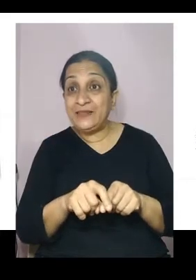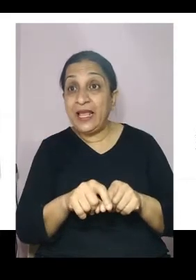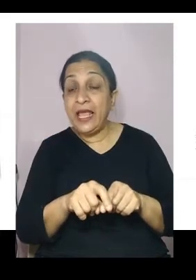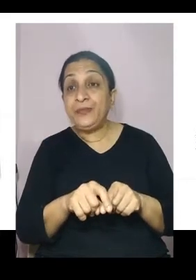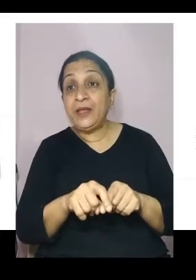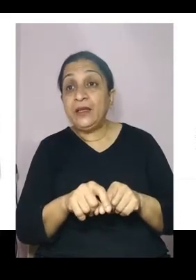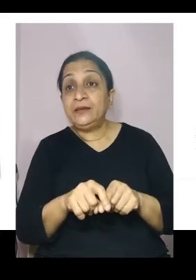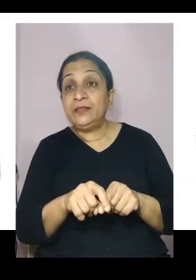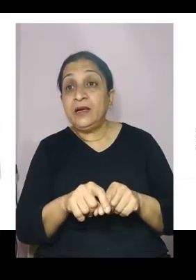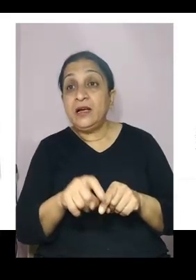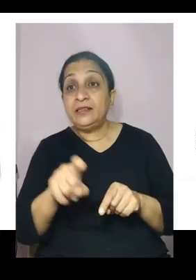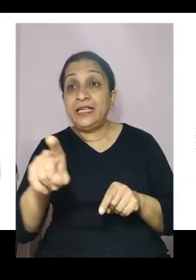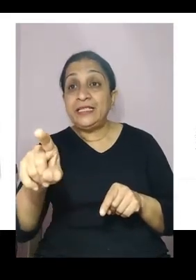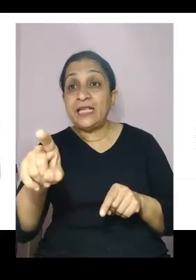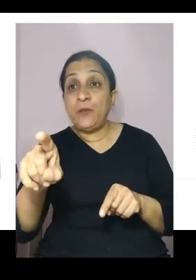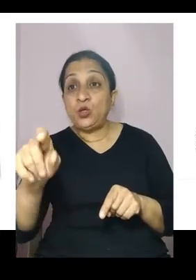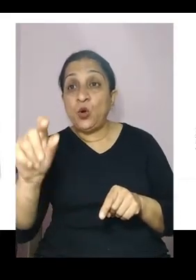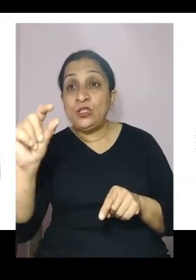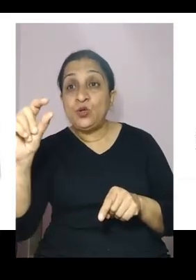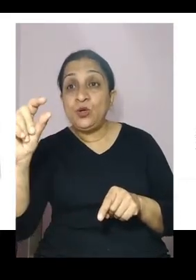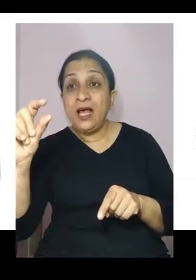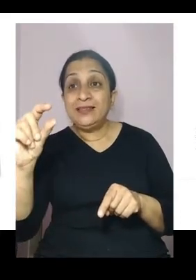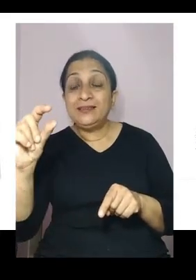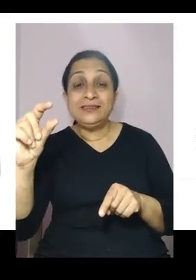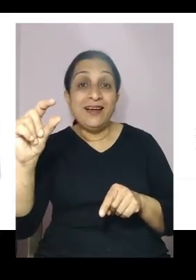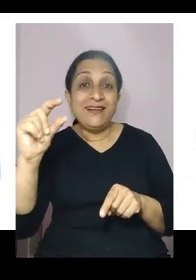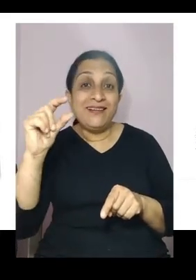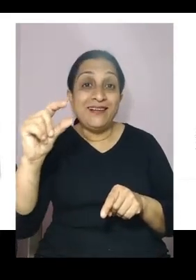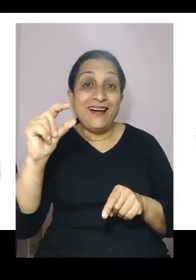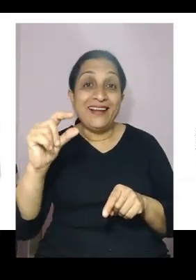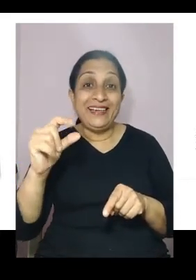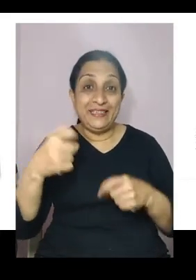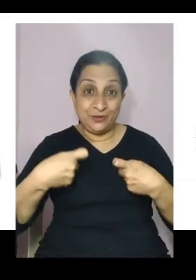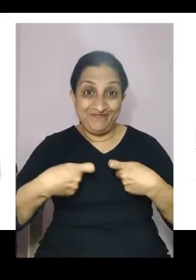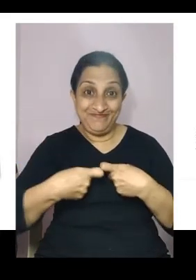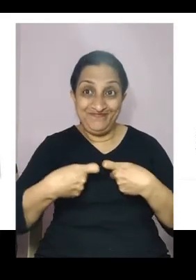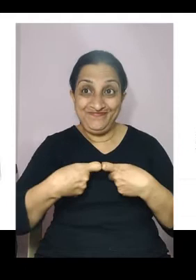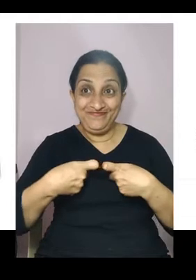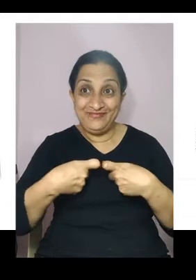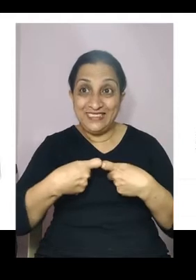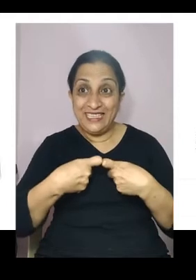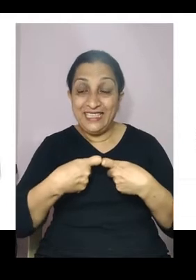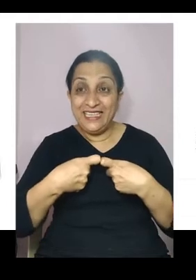is written there. There is about also the current.